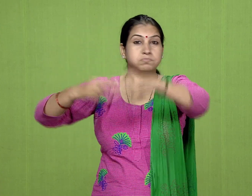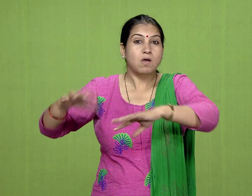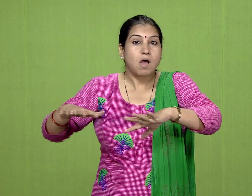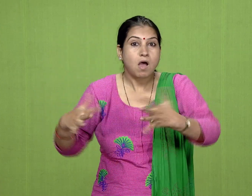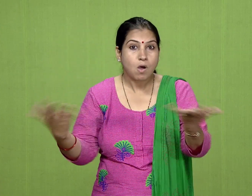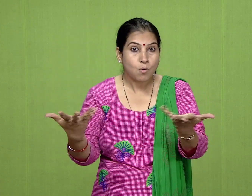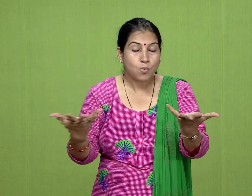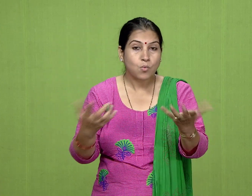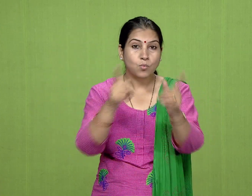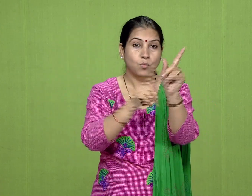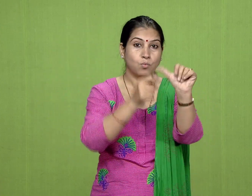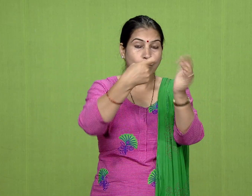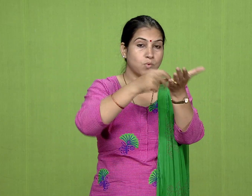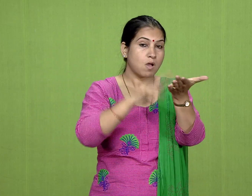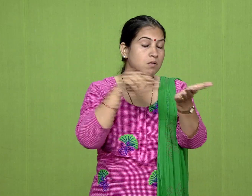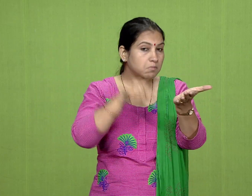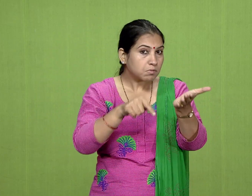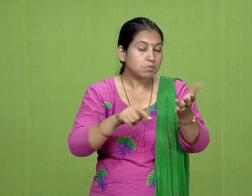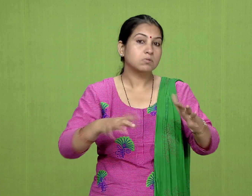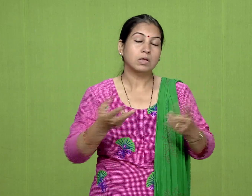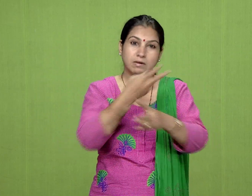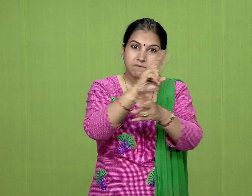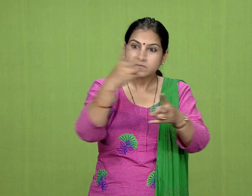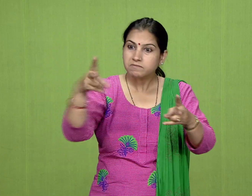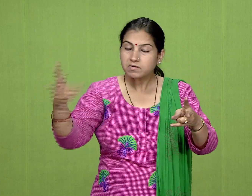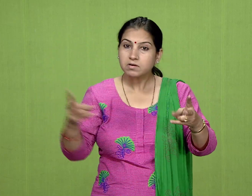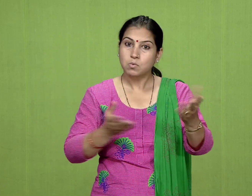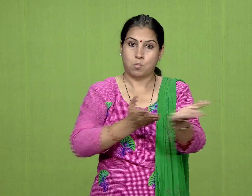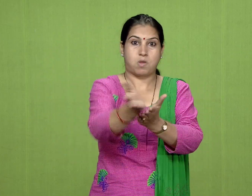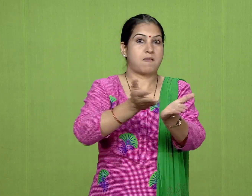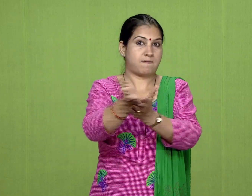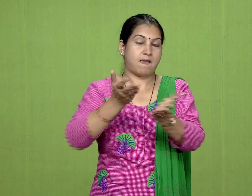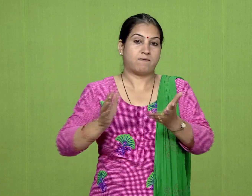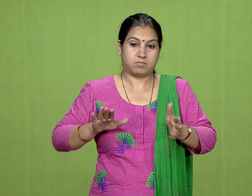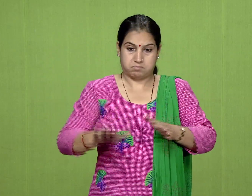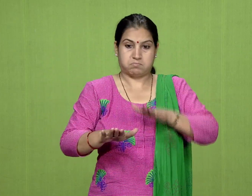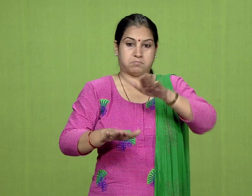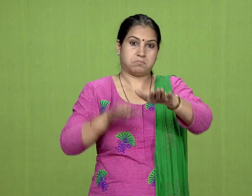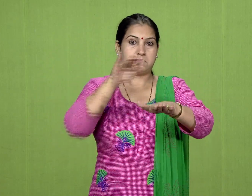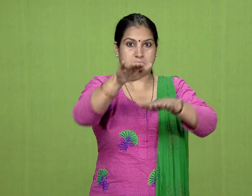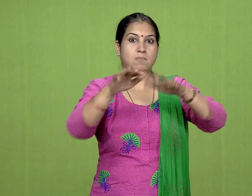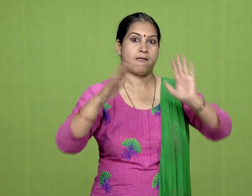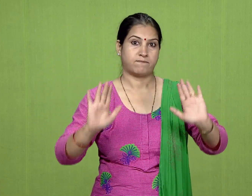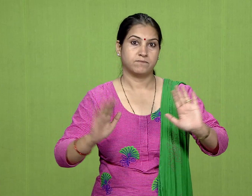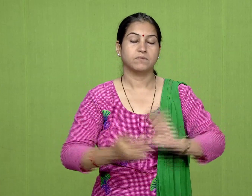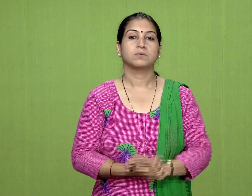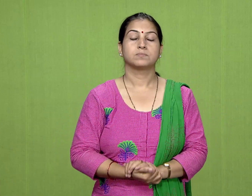it involves various steps. The first